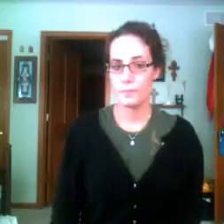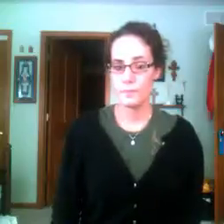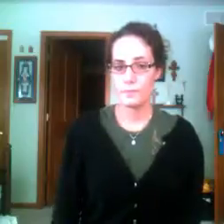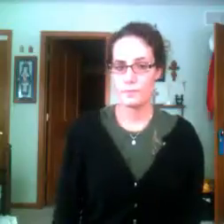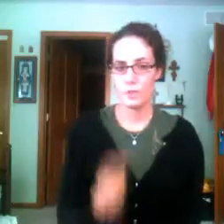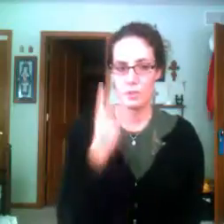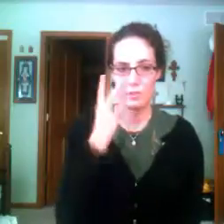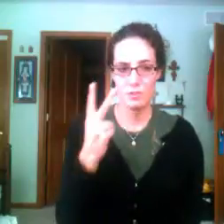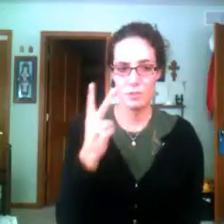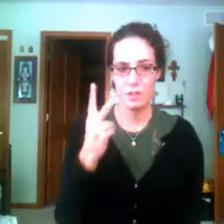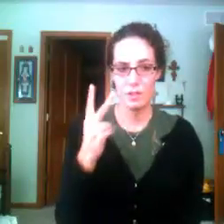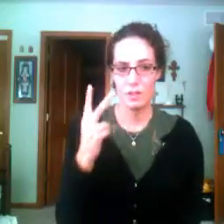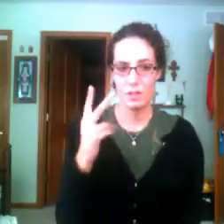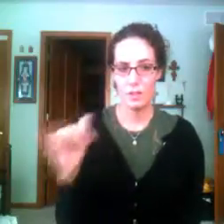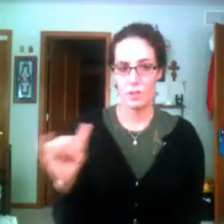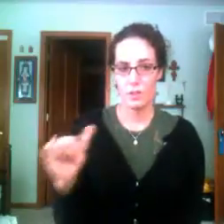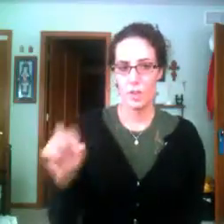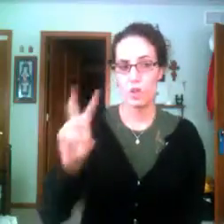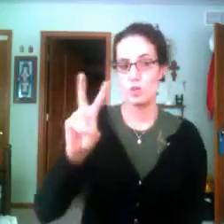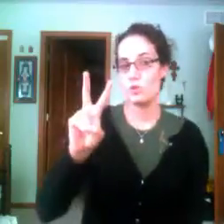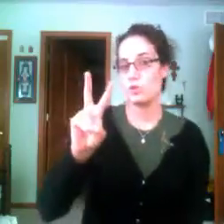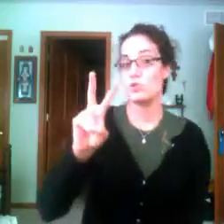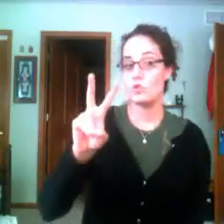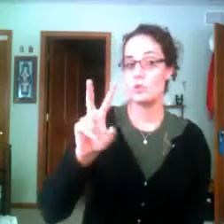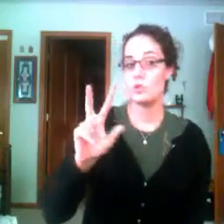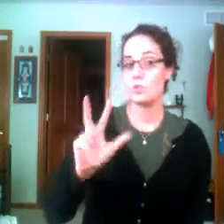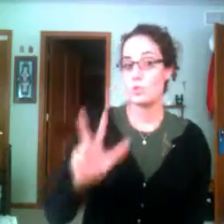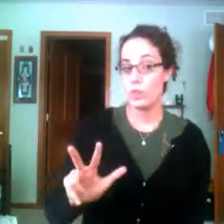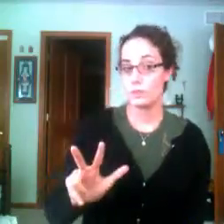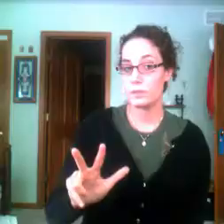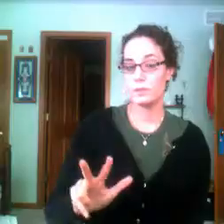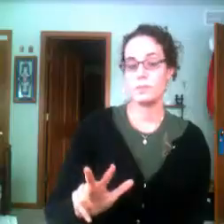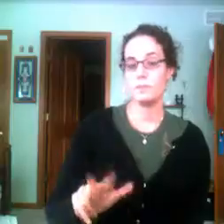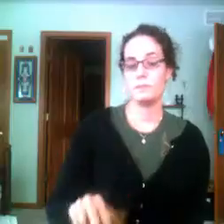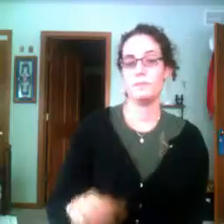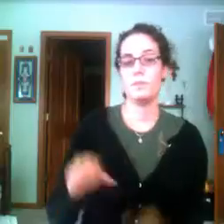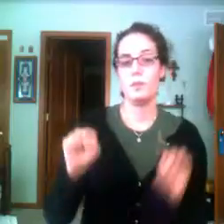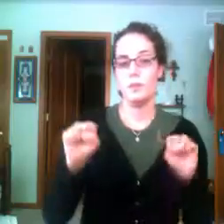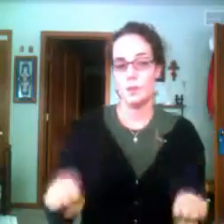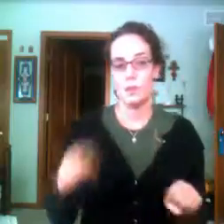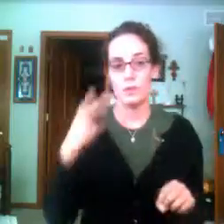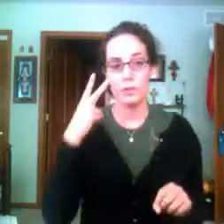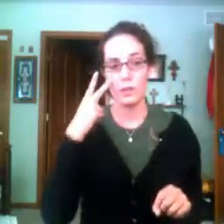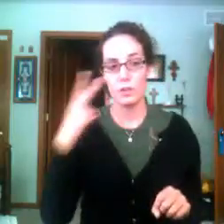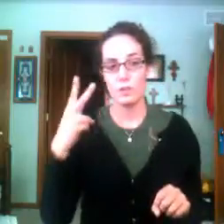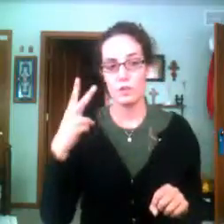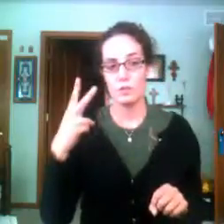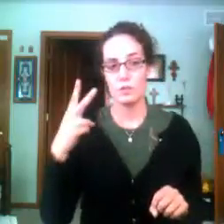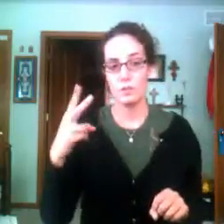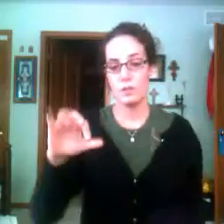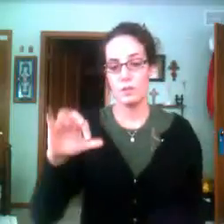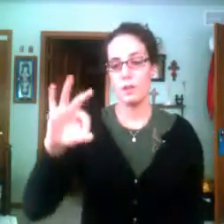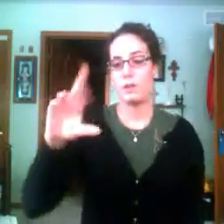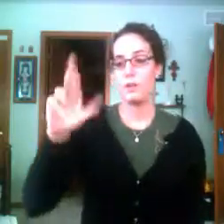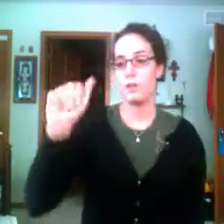to be 2/3. So fractions can be represented on a number line, and this